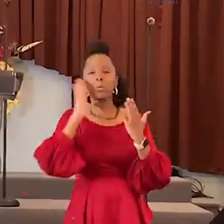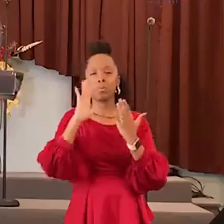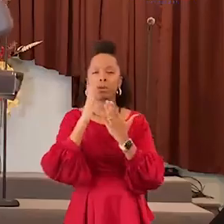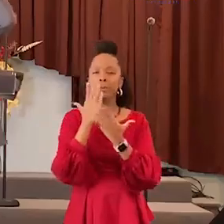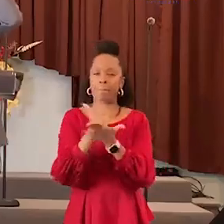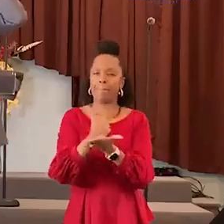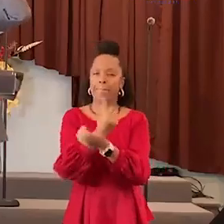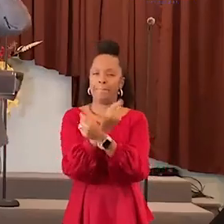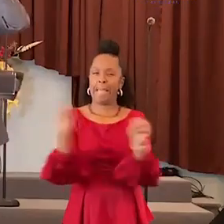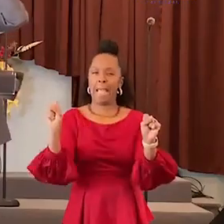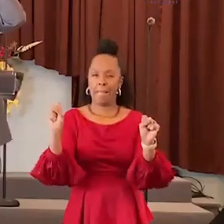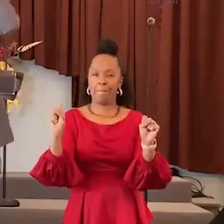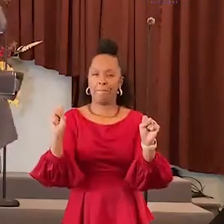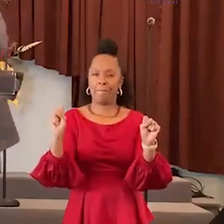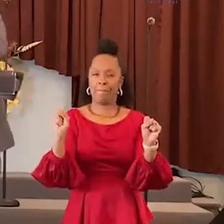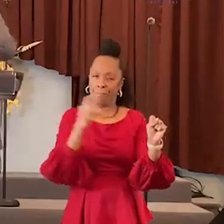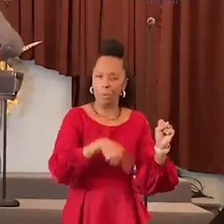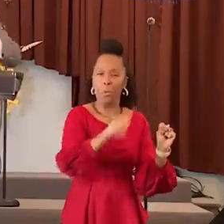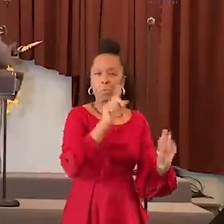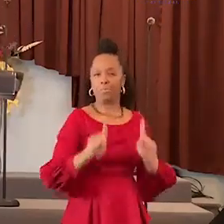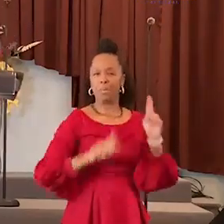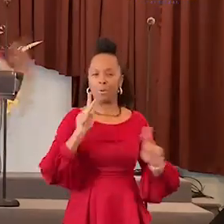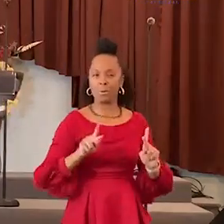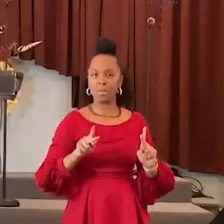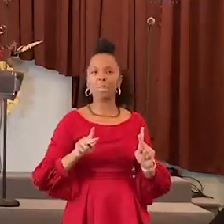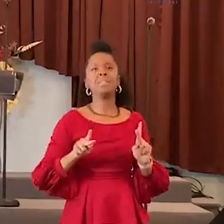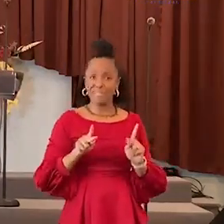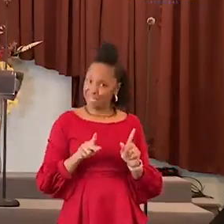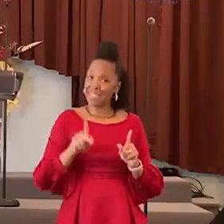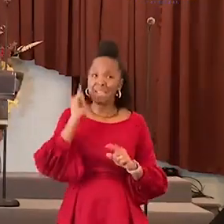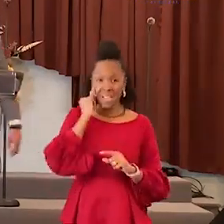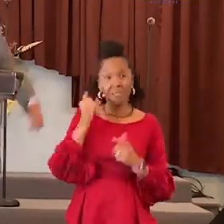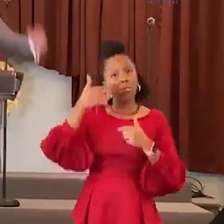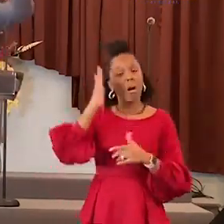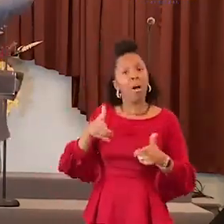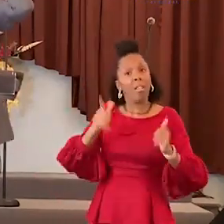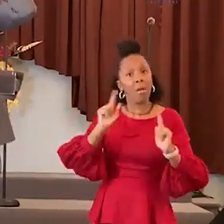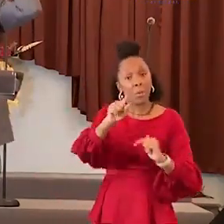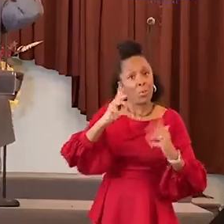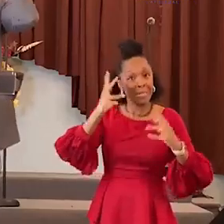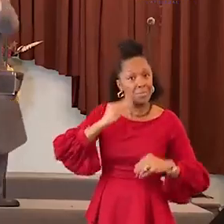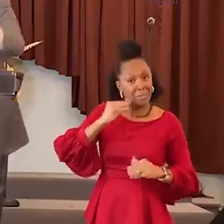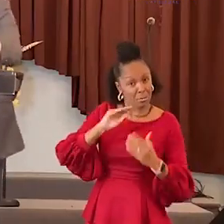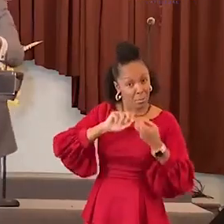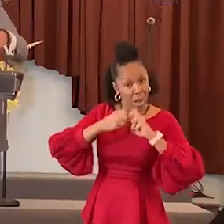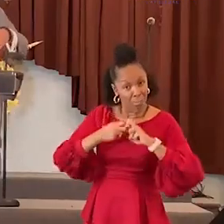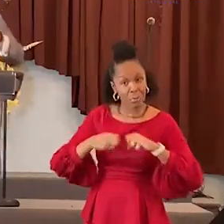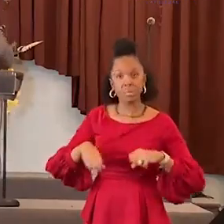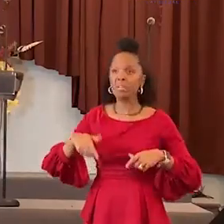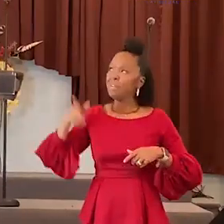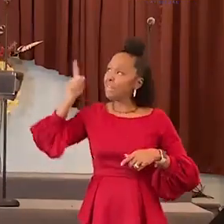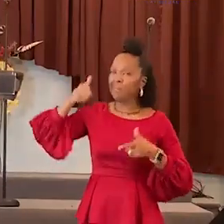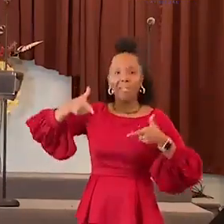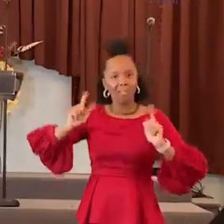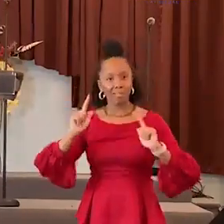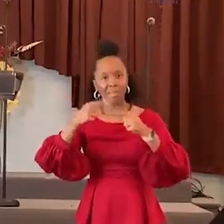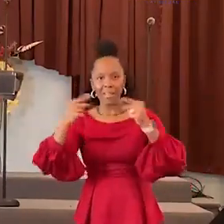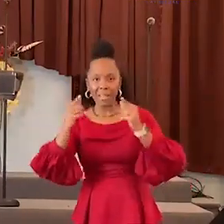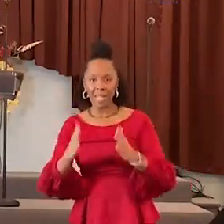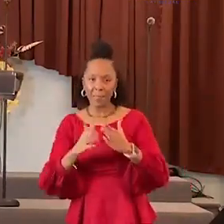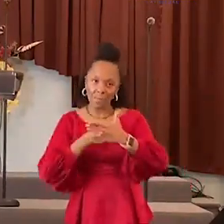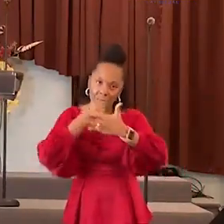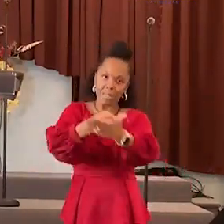the same way God let you go in it, he'll let you come out of it. The same way God let the enemy attack you, in the same way that